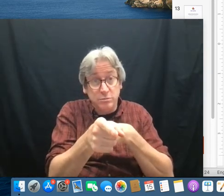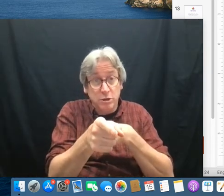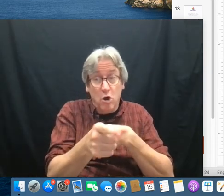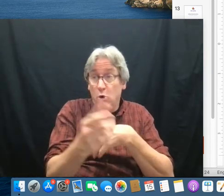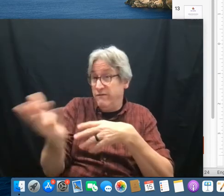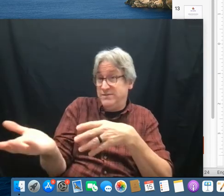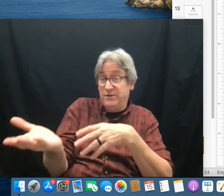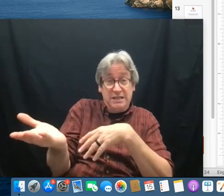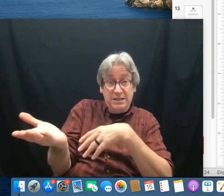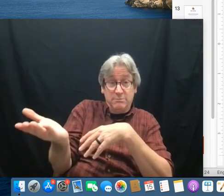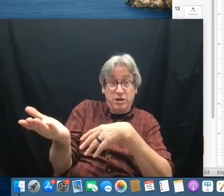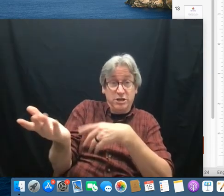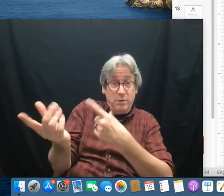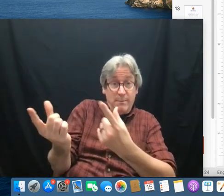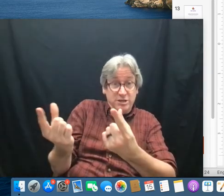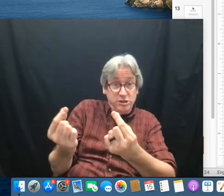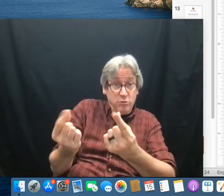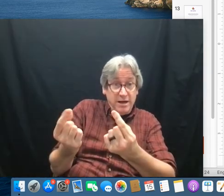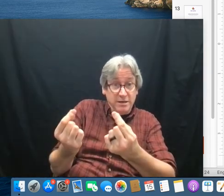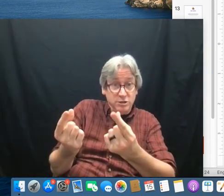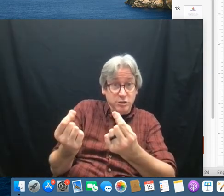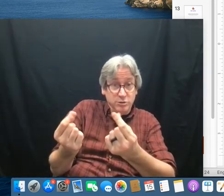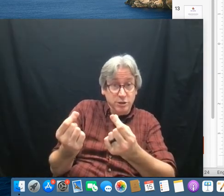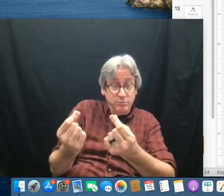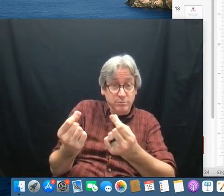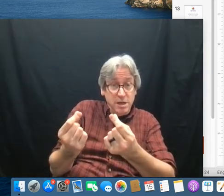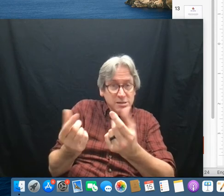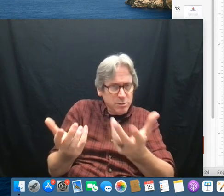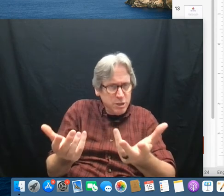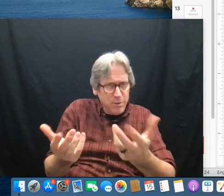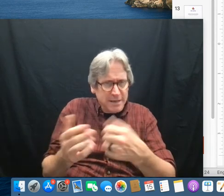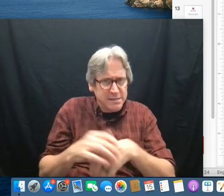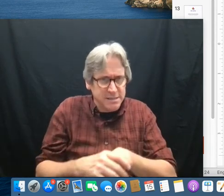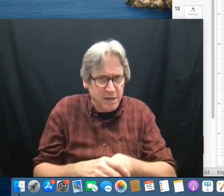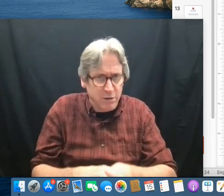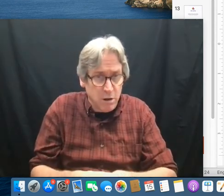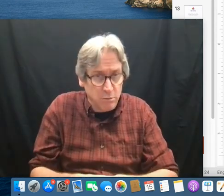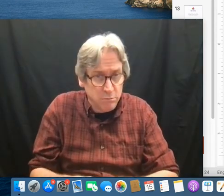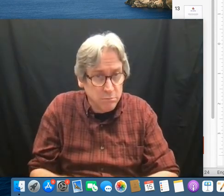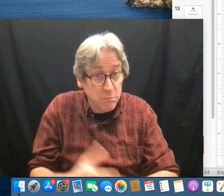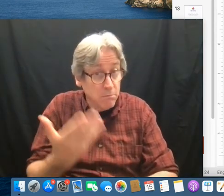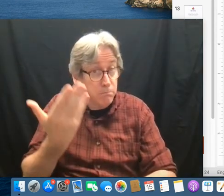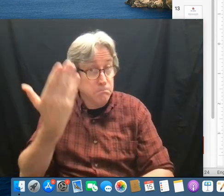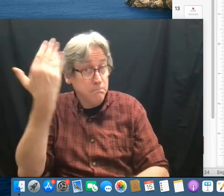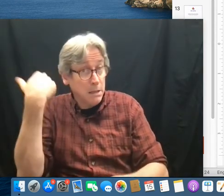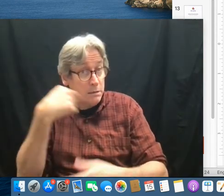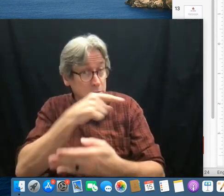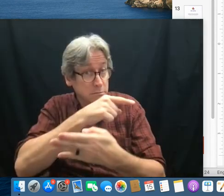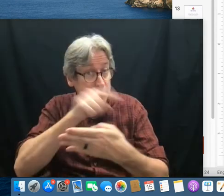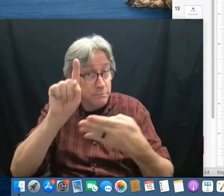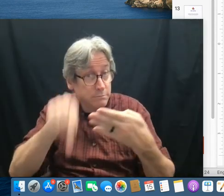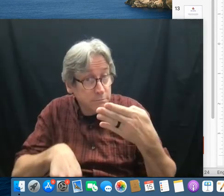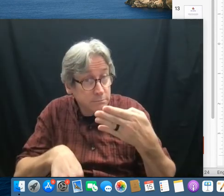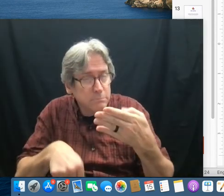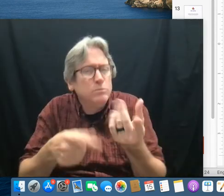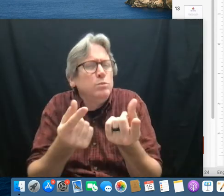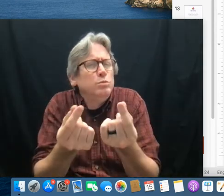So the next thing we're going to do is a question in class. I'll say, past weekend,